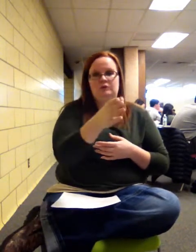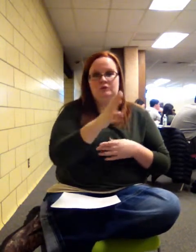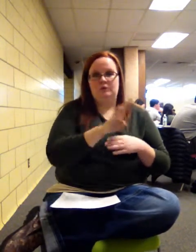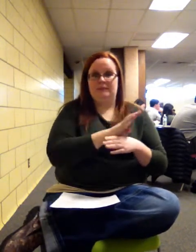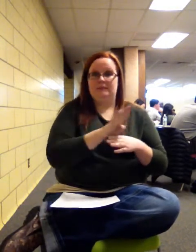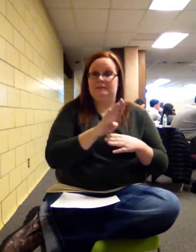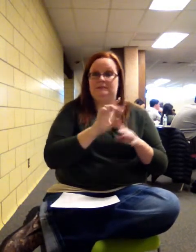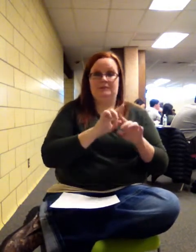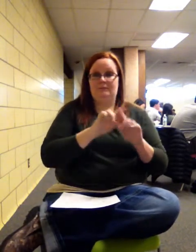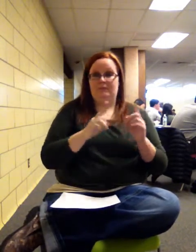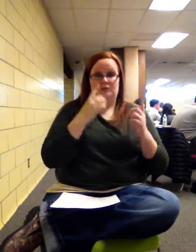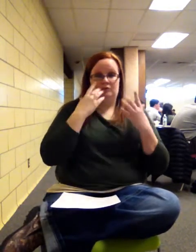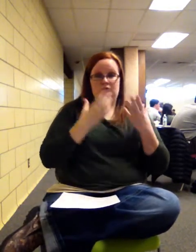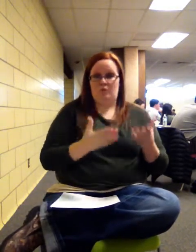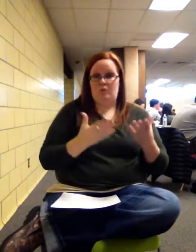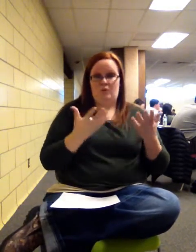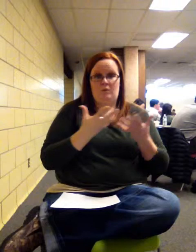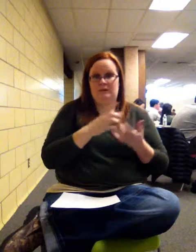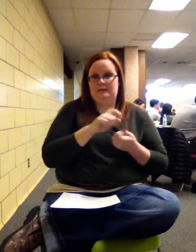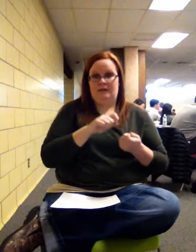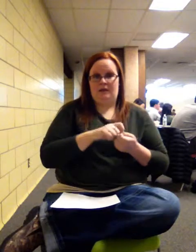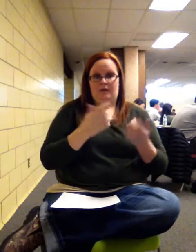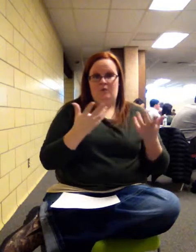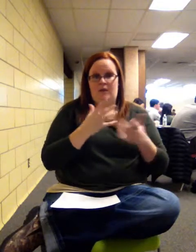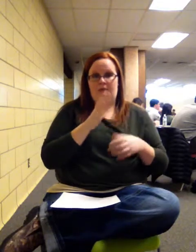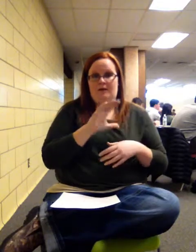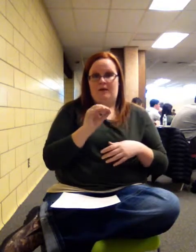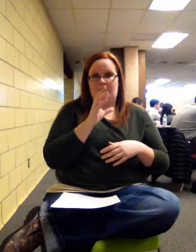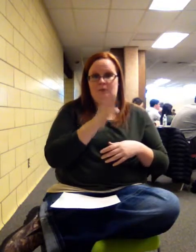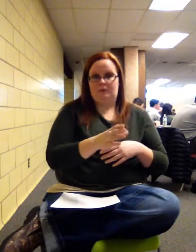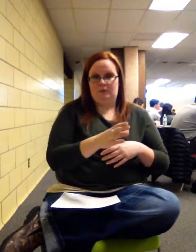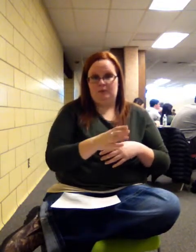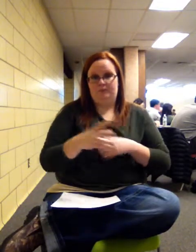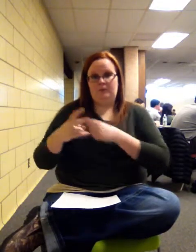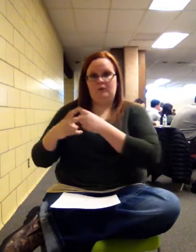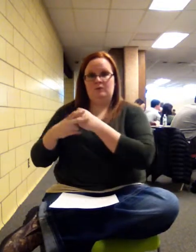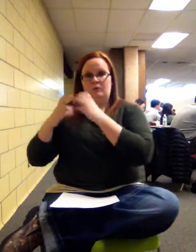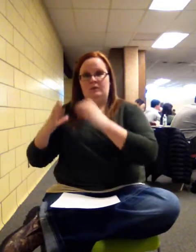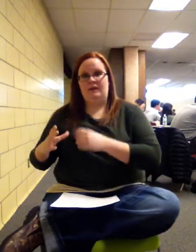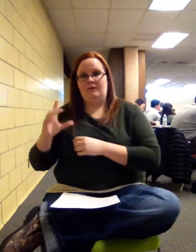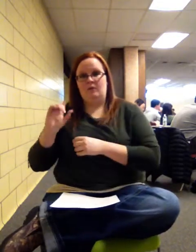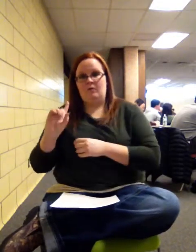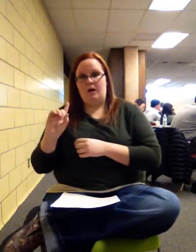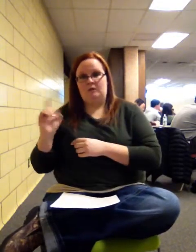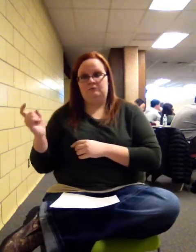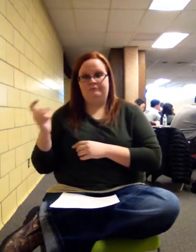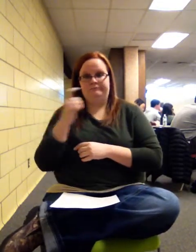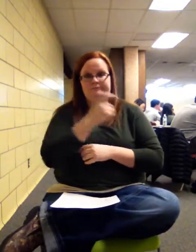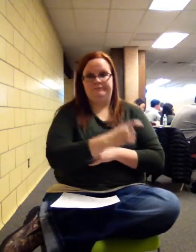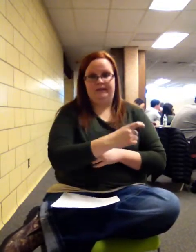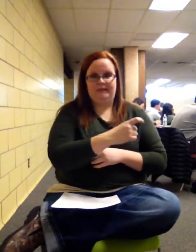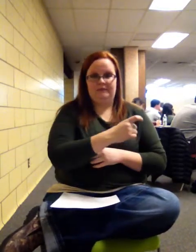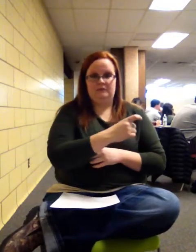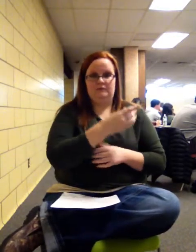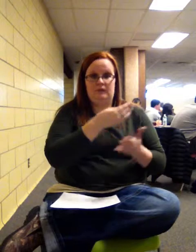a company is going to be doing. So saver number 1 gives their money to company in exchange for a stock, primary market transaction.